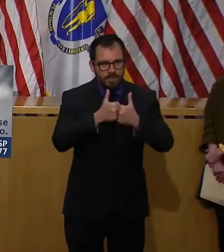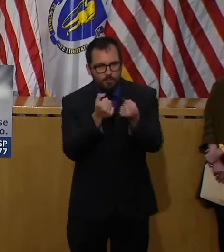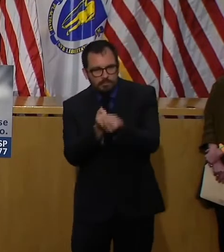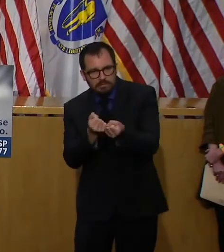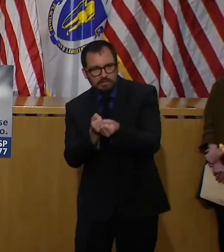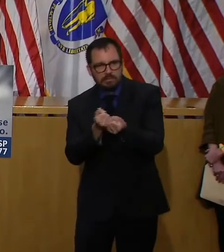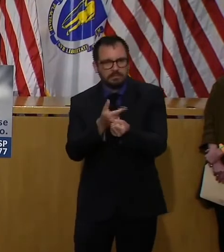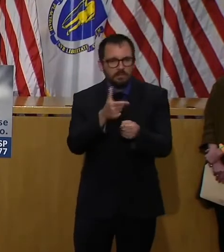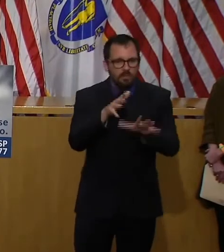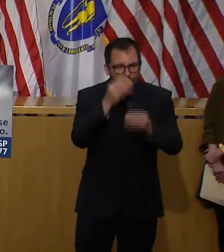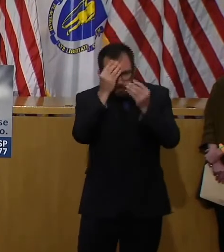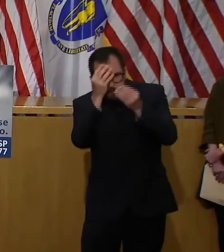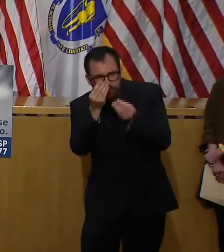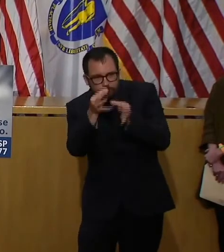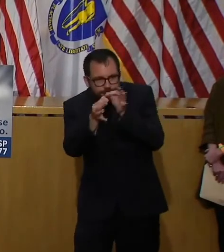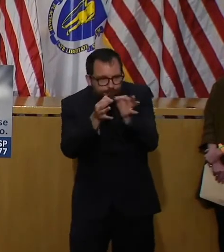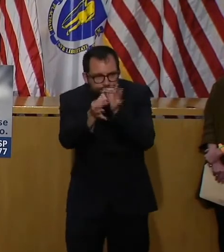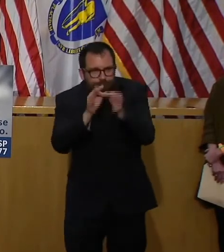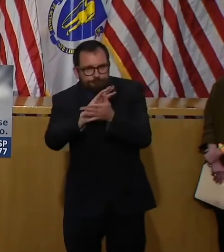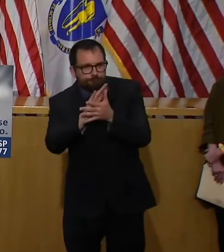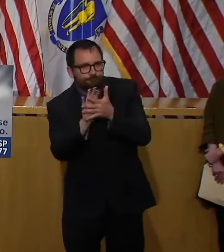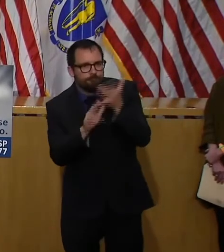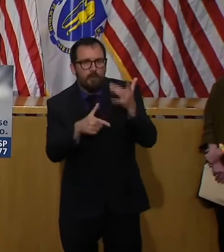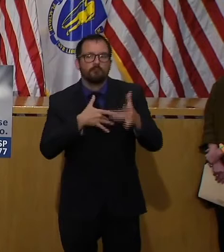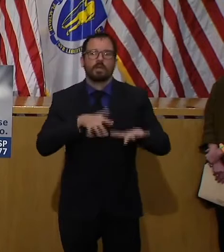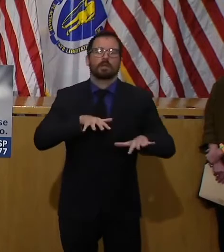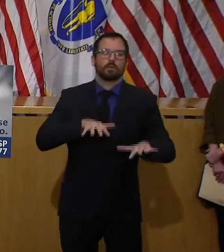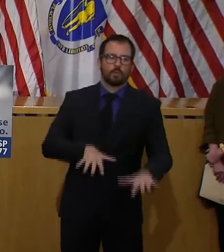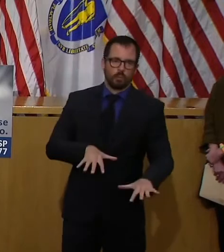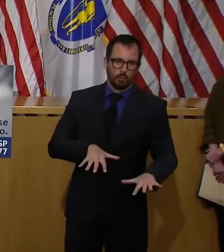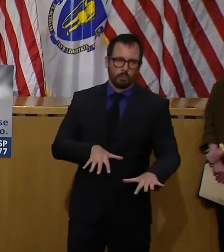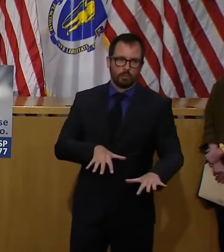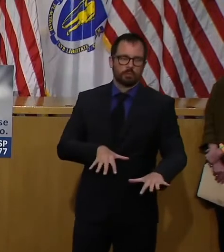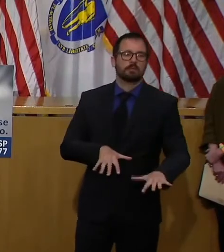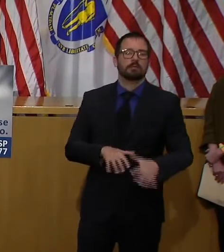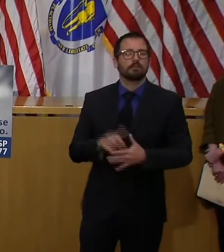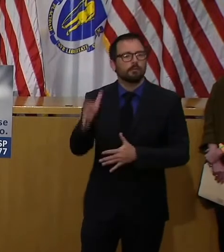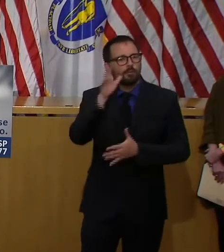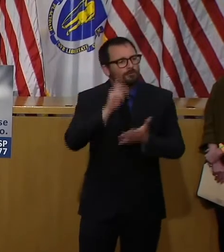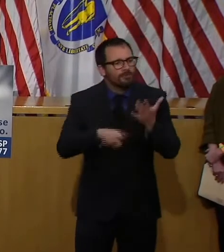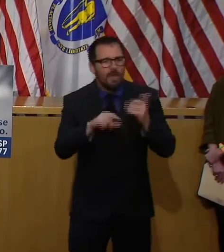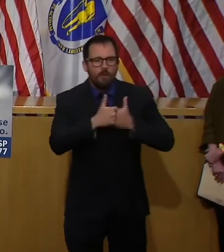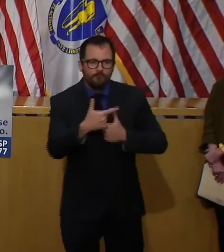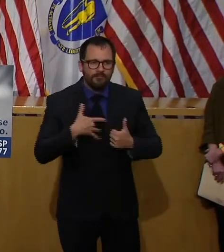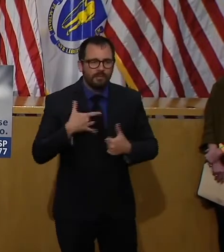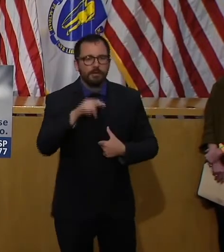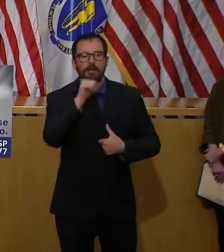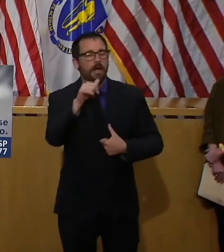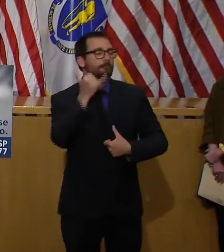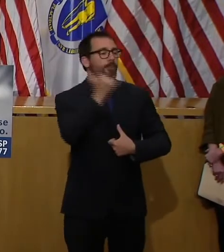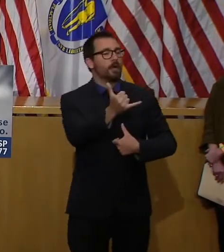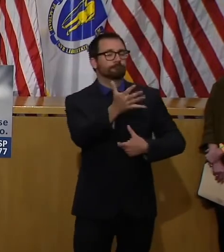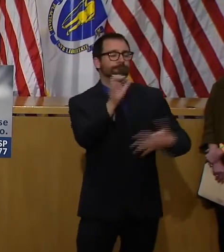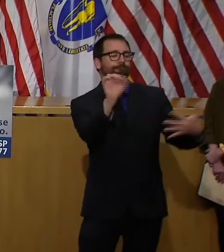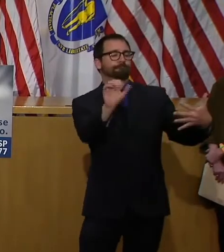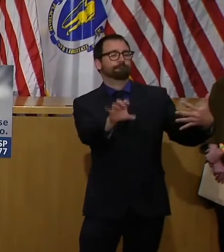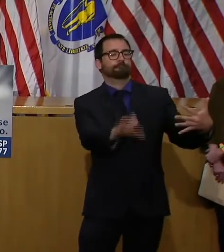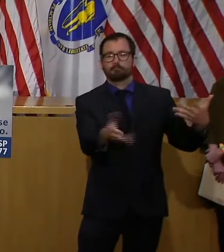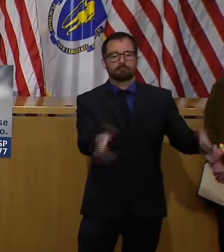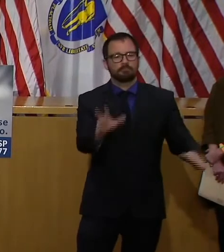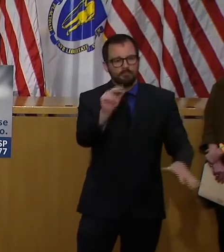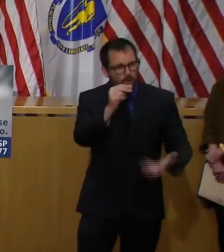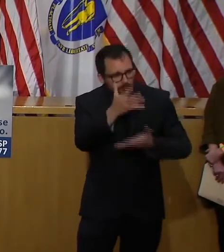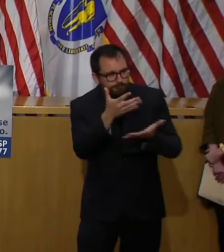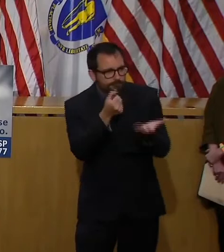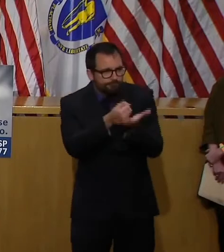After we establish how you're doing and whether or not you have what you need to stay safely isolated, and then connect you with